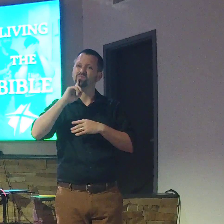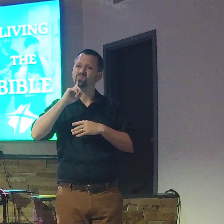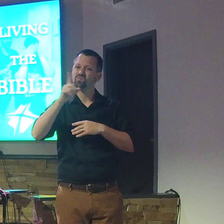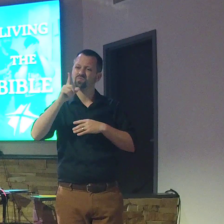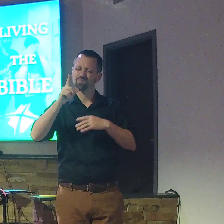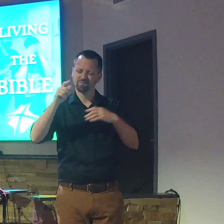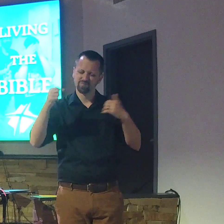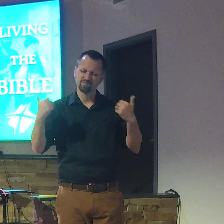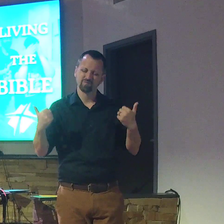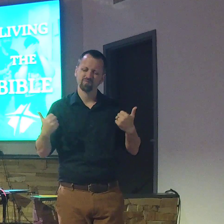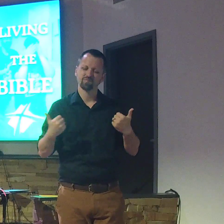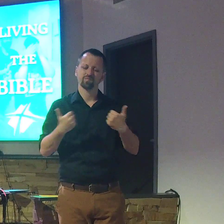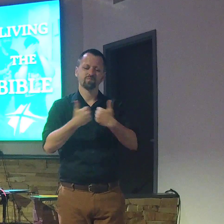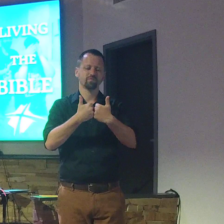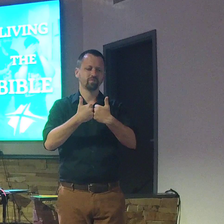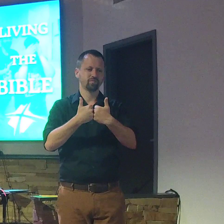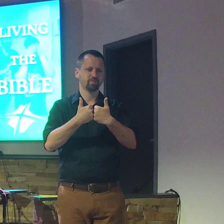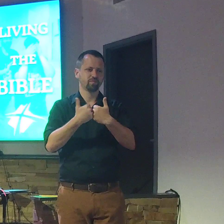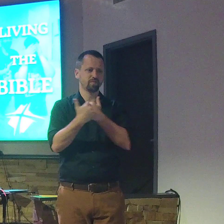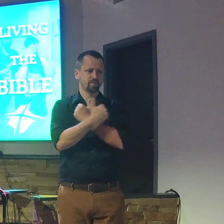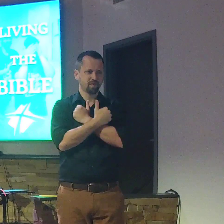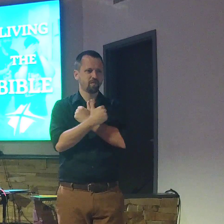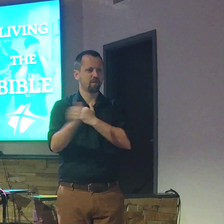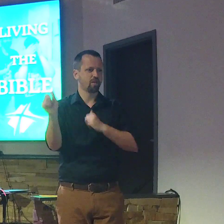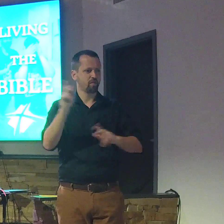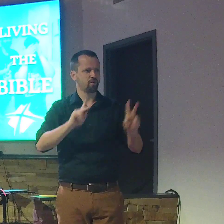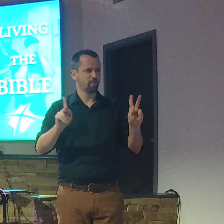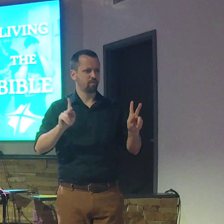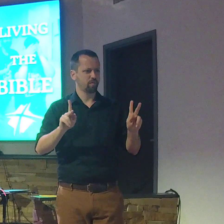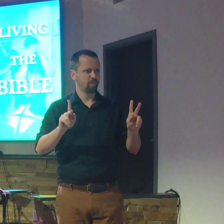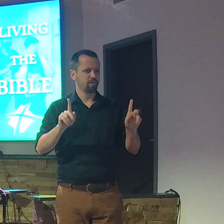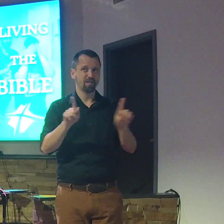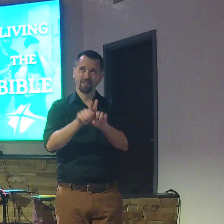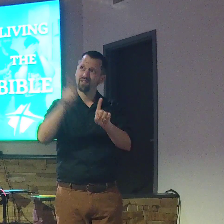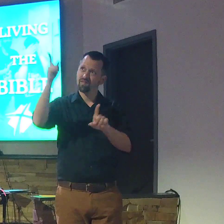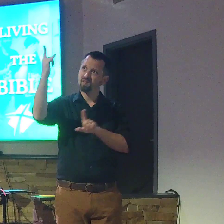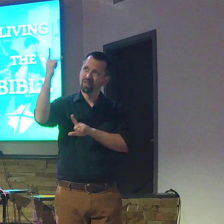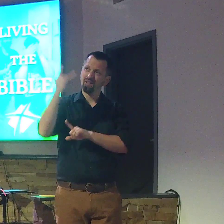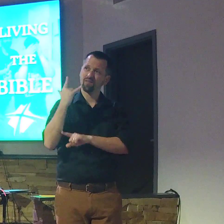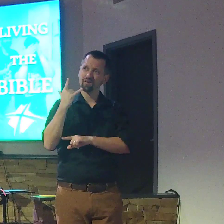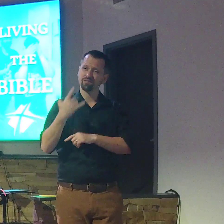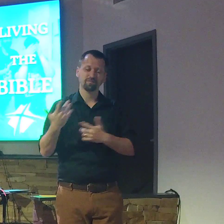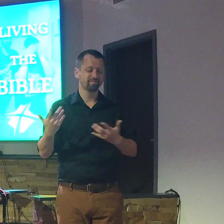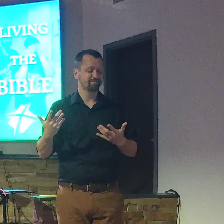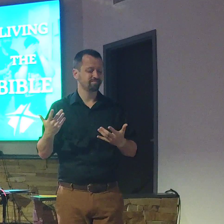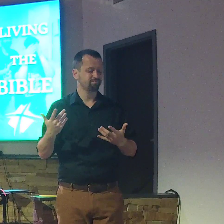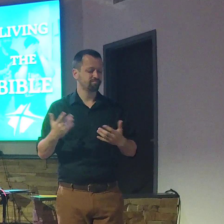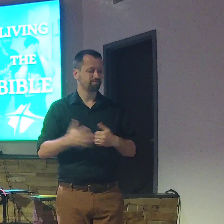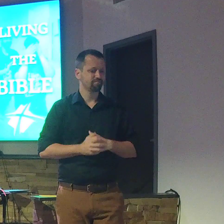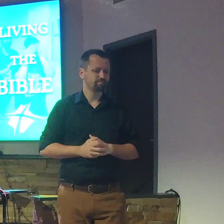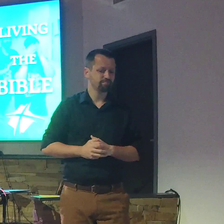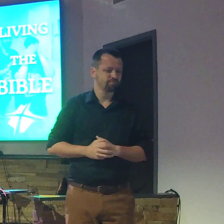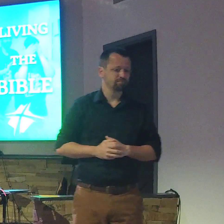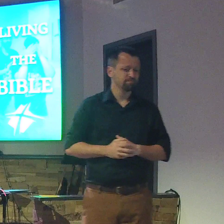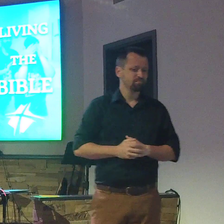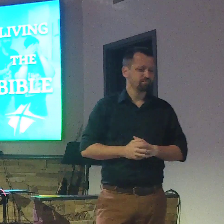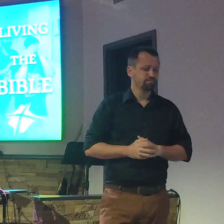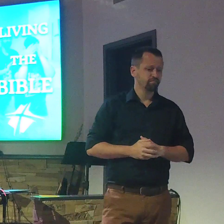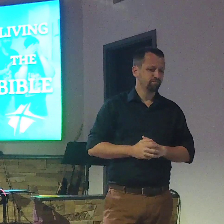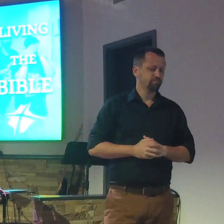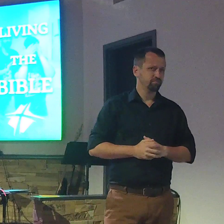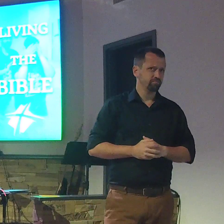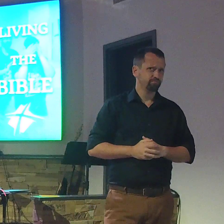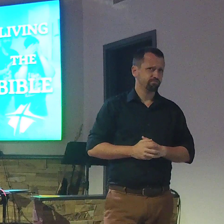at that same level. We must ask the Lord to help us to develop true humility of heart, so that way